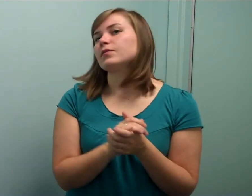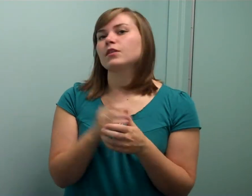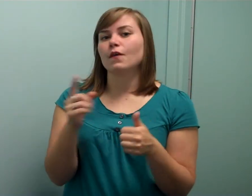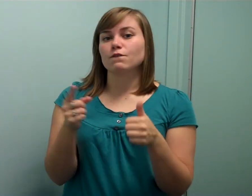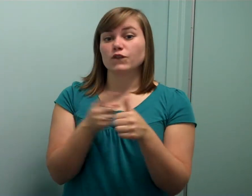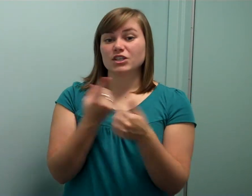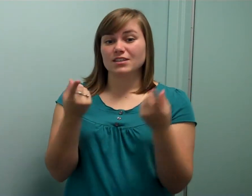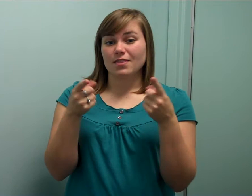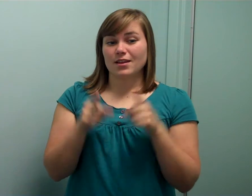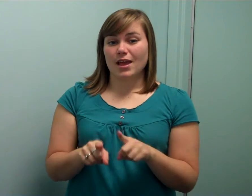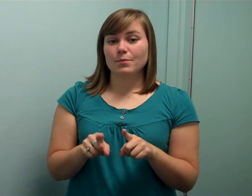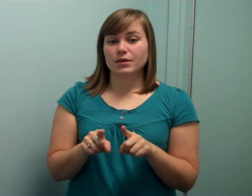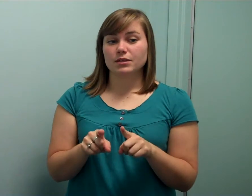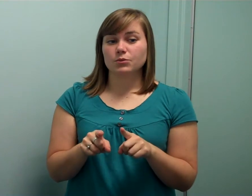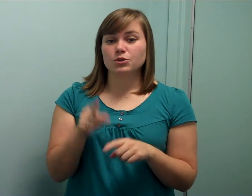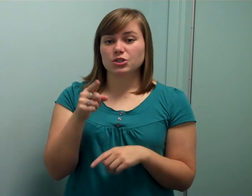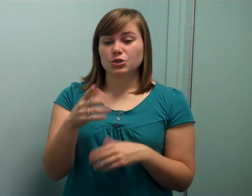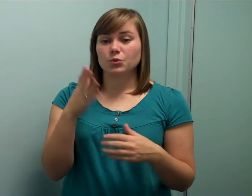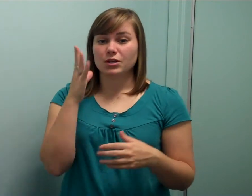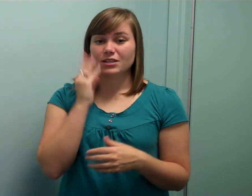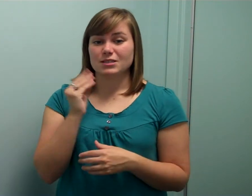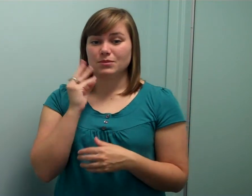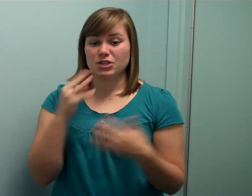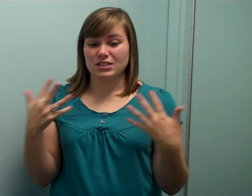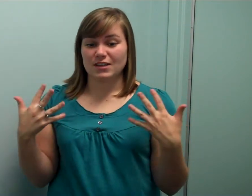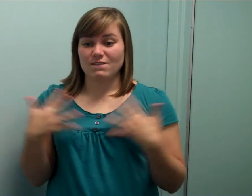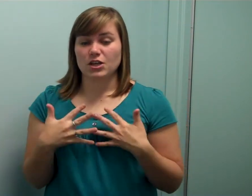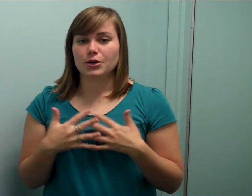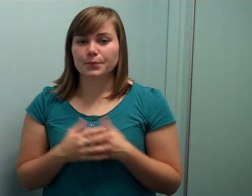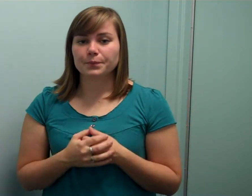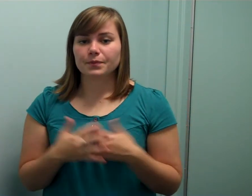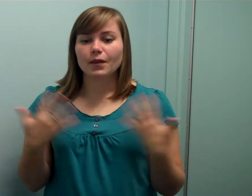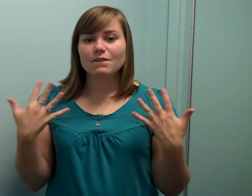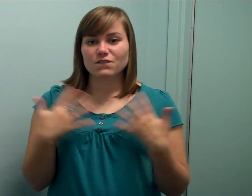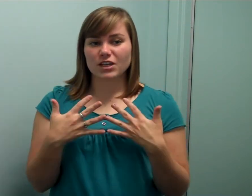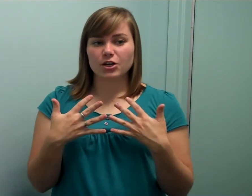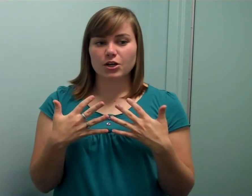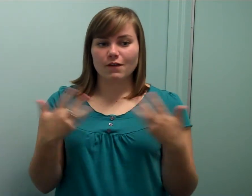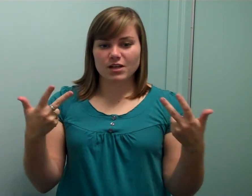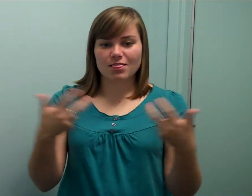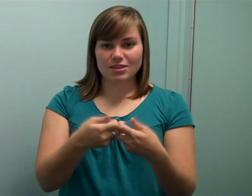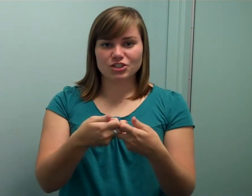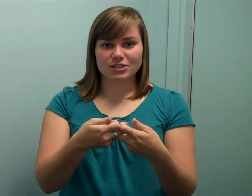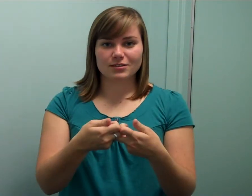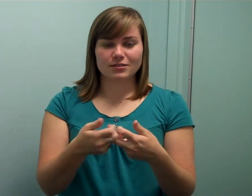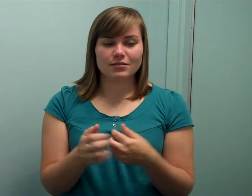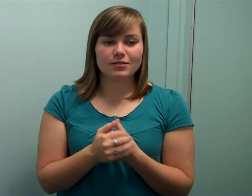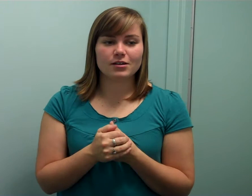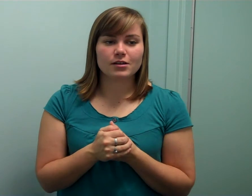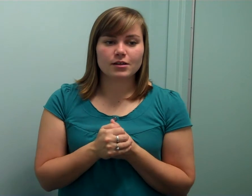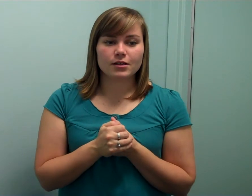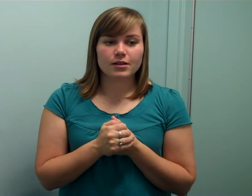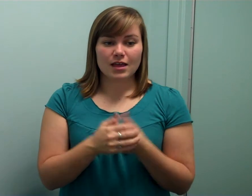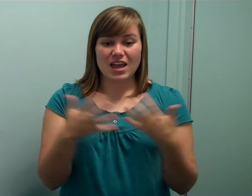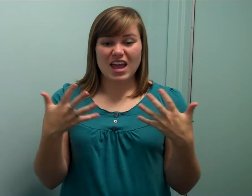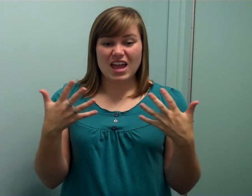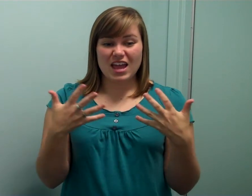actually occurred was that you experienced a fear of having a collision. The anger was actually based in